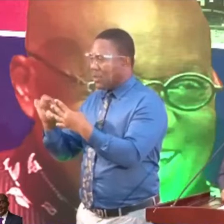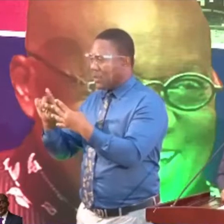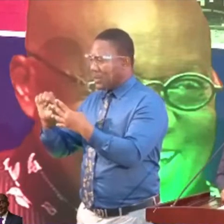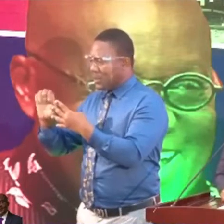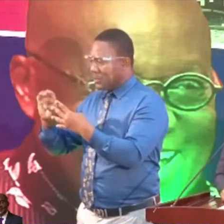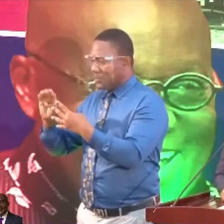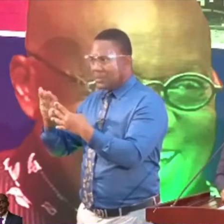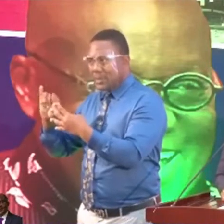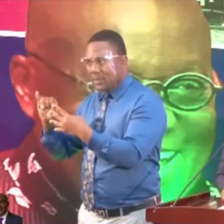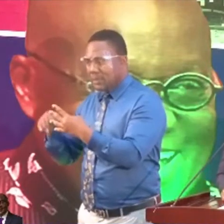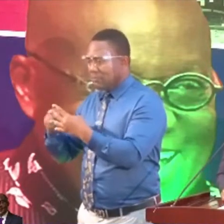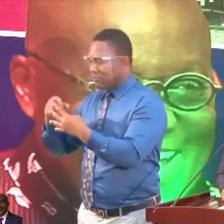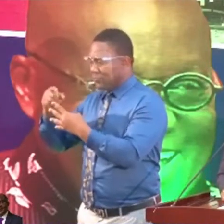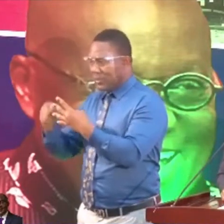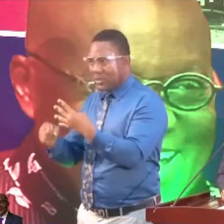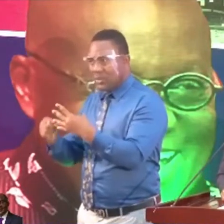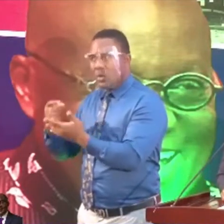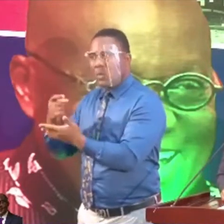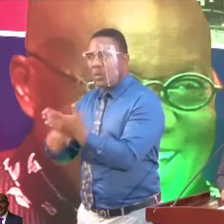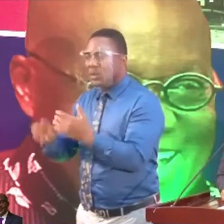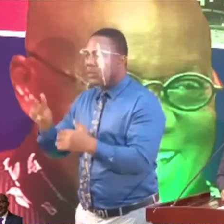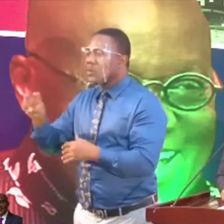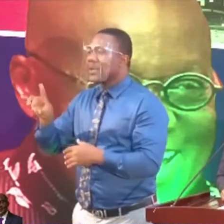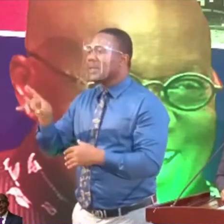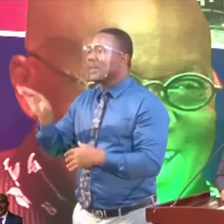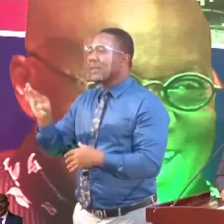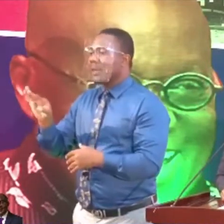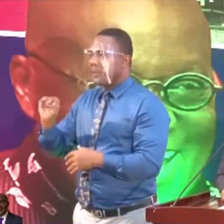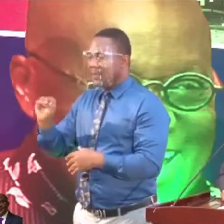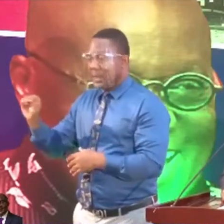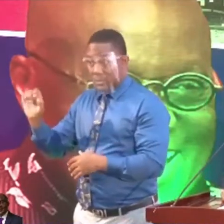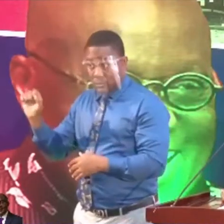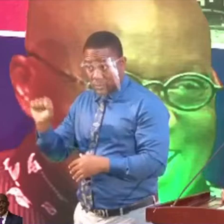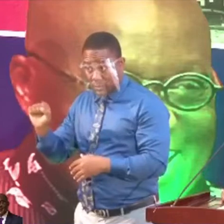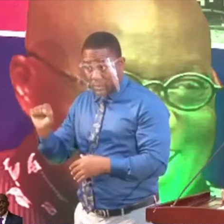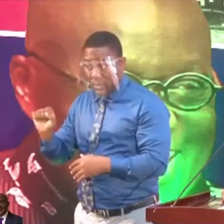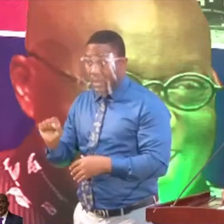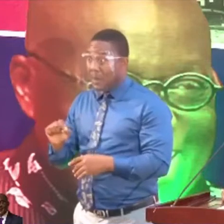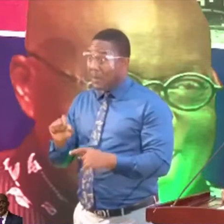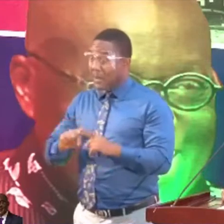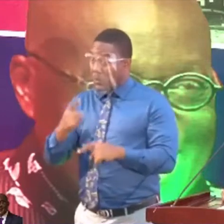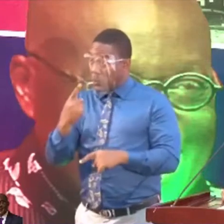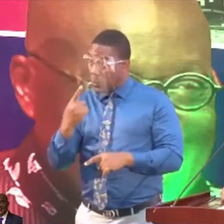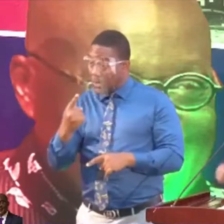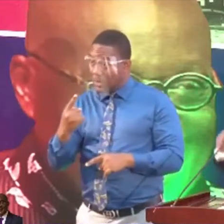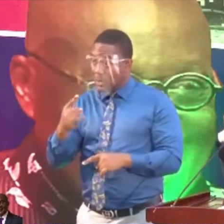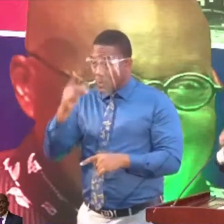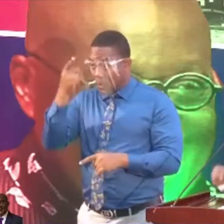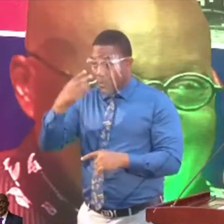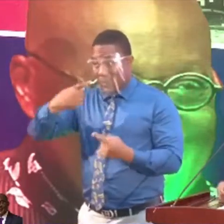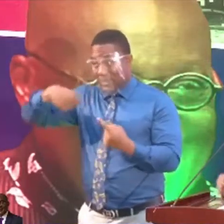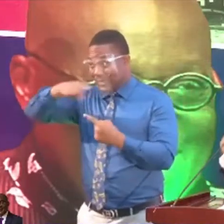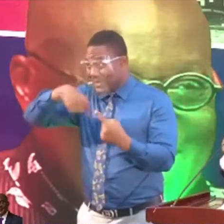Obechebi-Lamte for $289 million, and 1 Kwame Nkrumah circle at